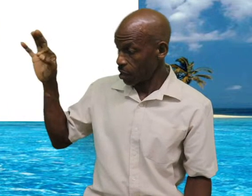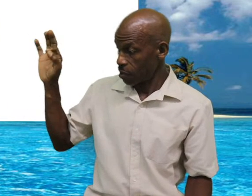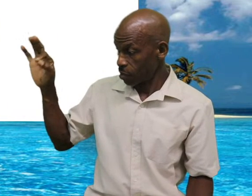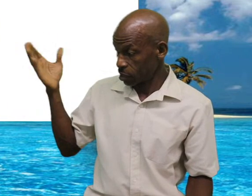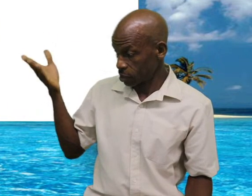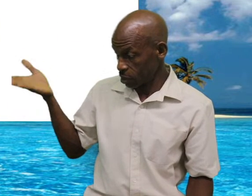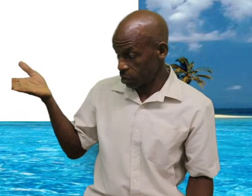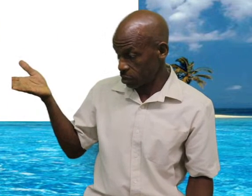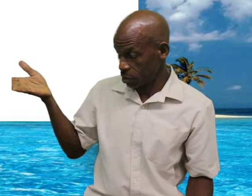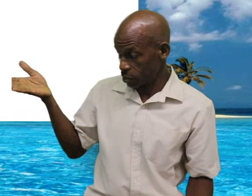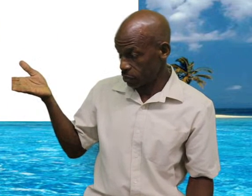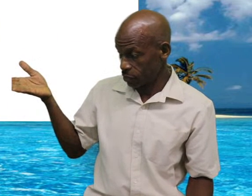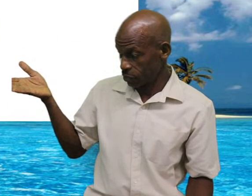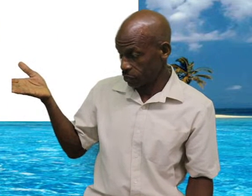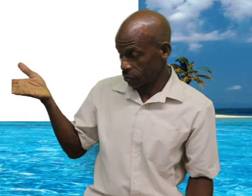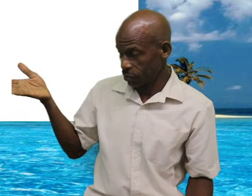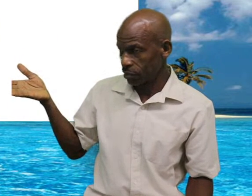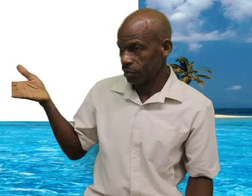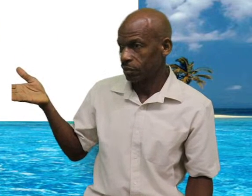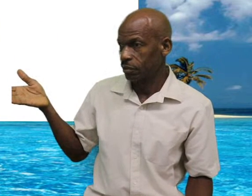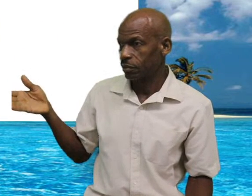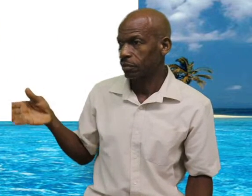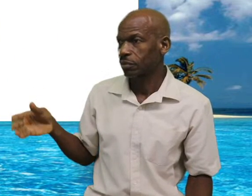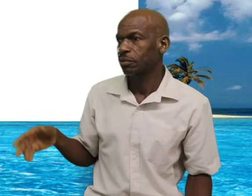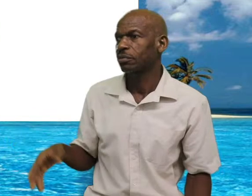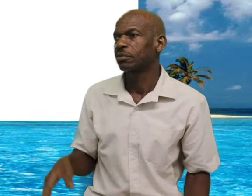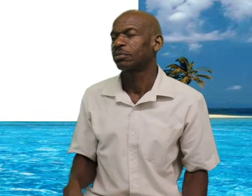church. So it could be church.